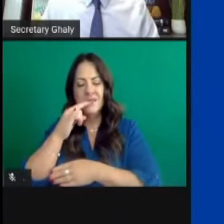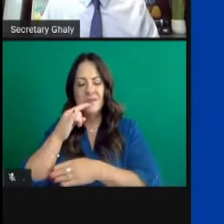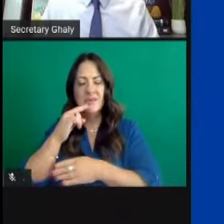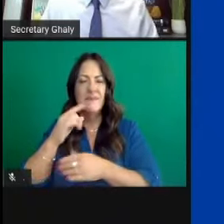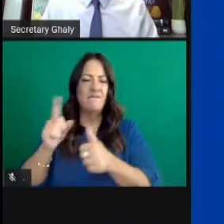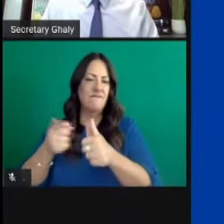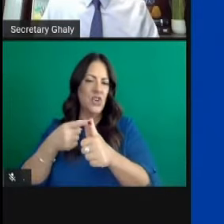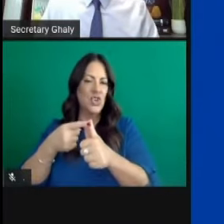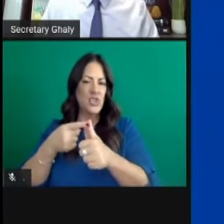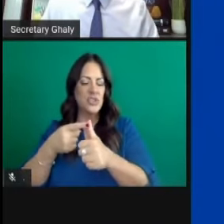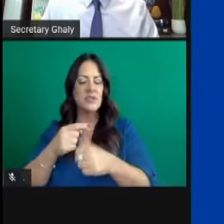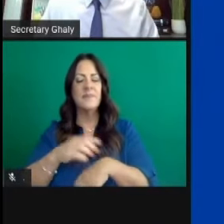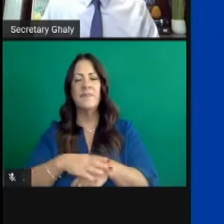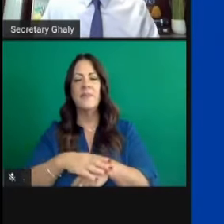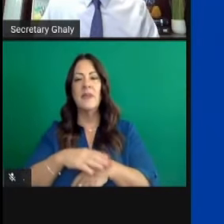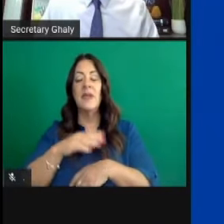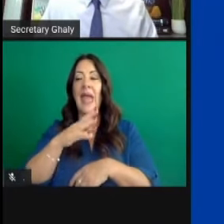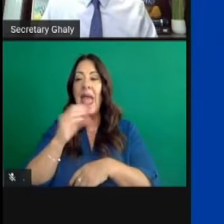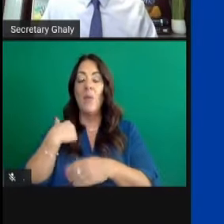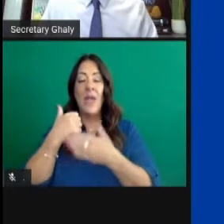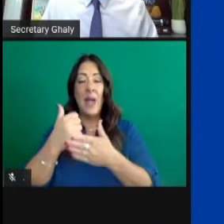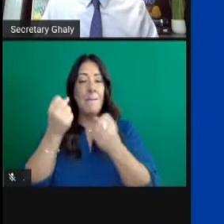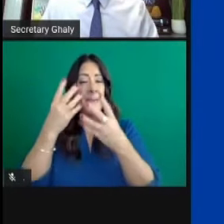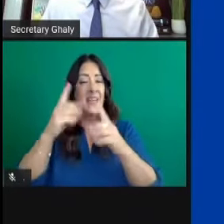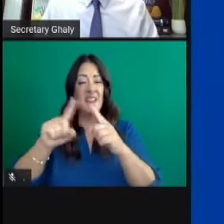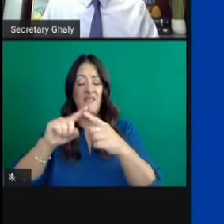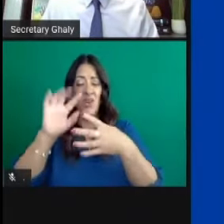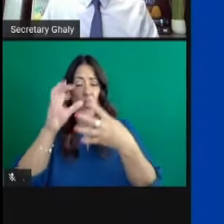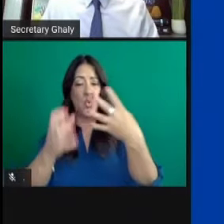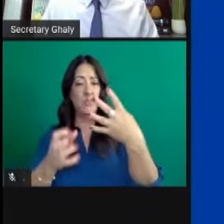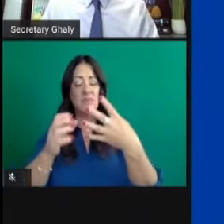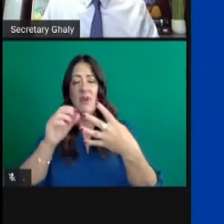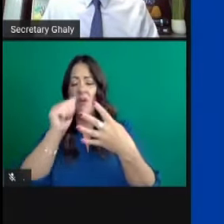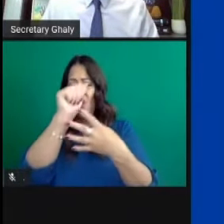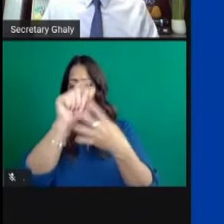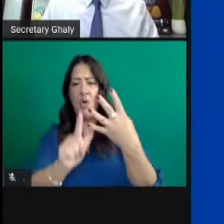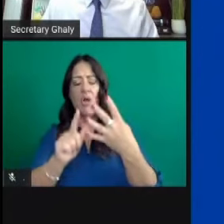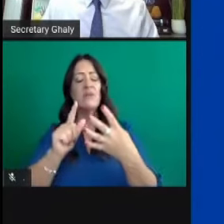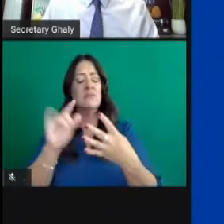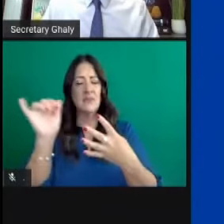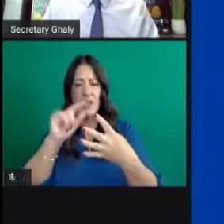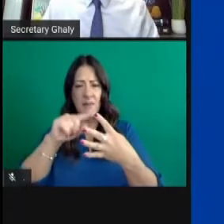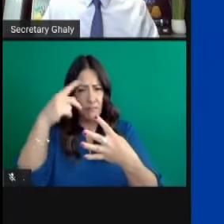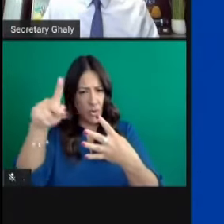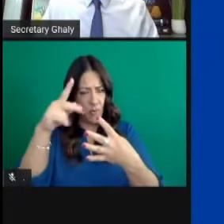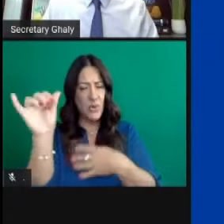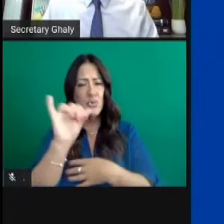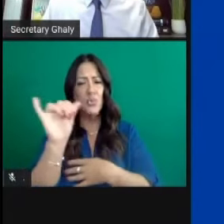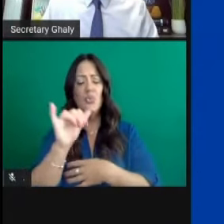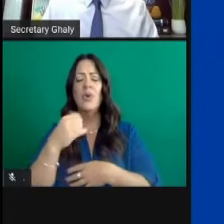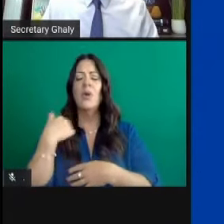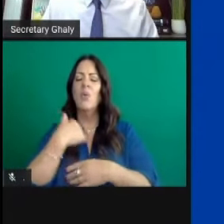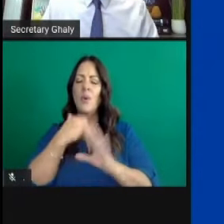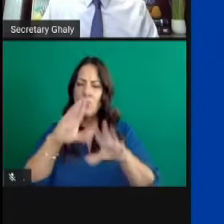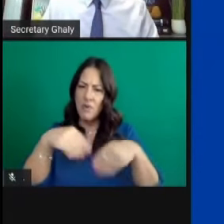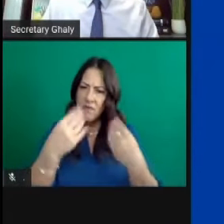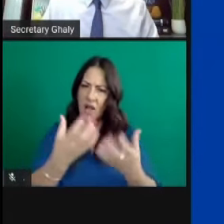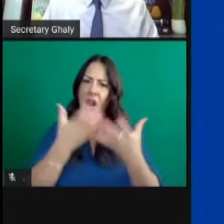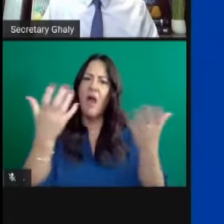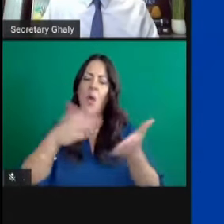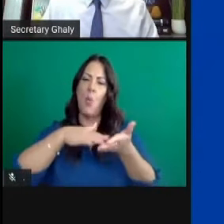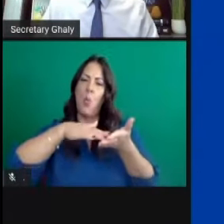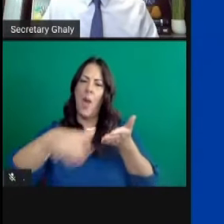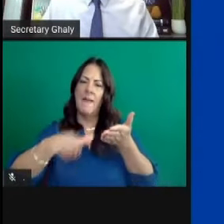in counties in the purple tier. We've granted over 1,300 waivers for school districts and counties across the